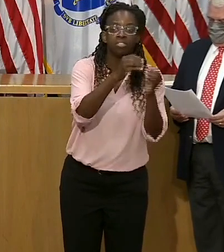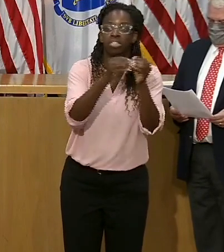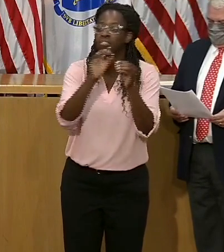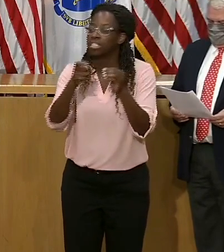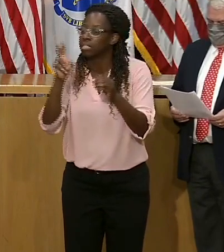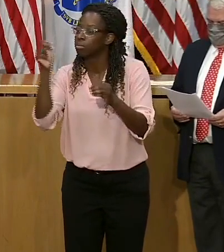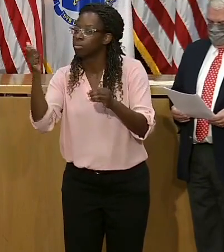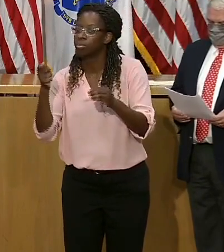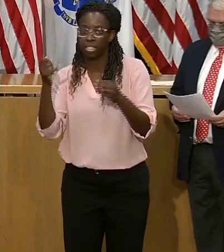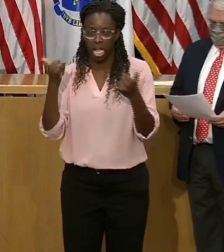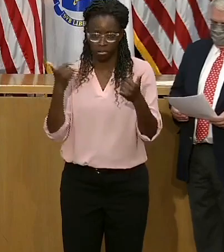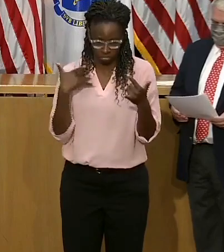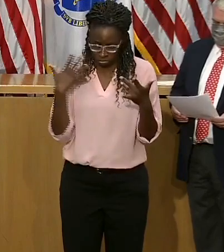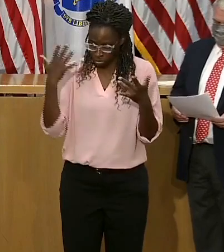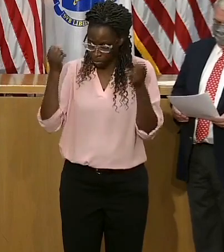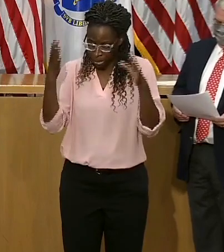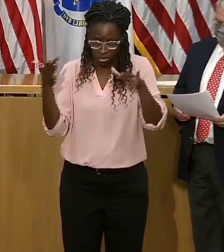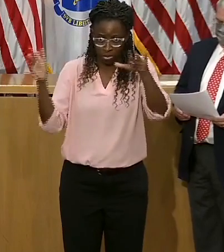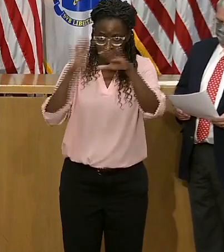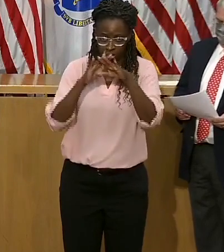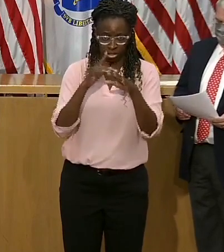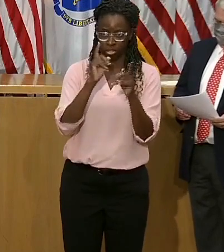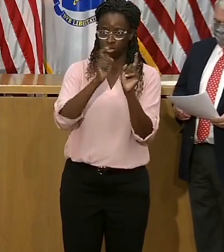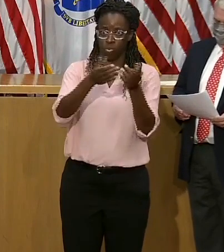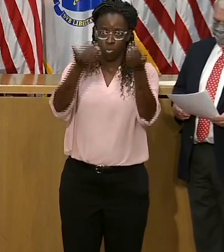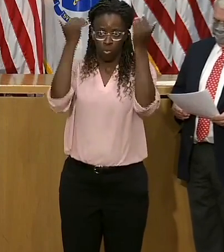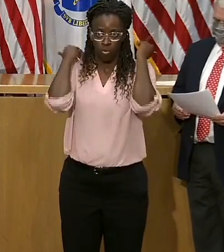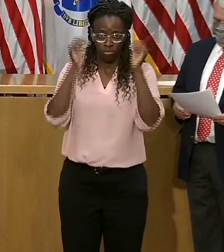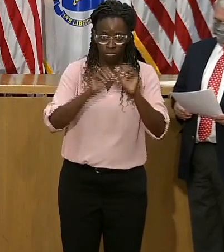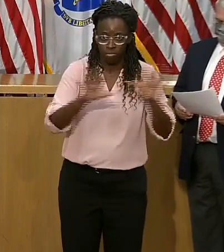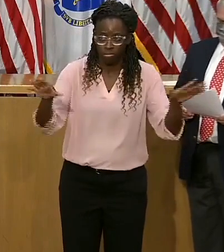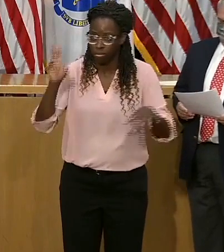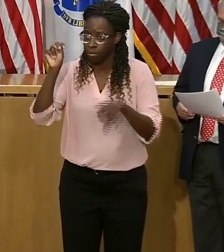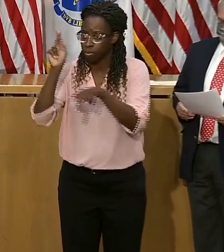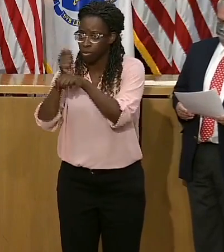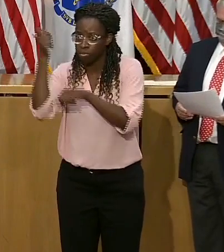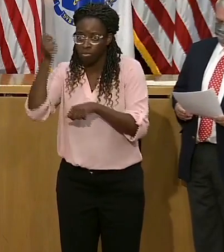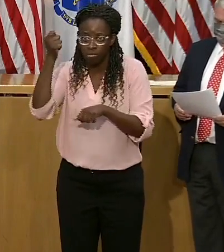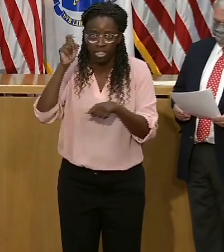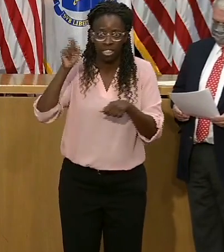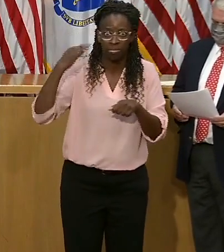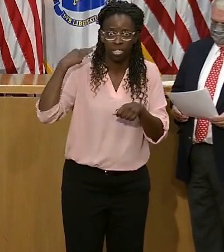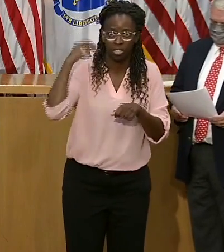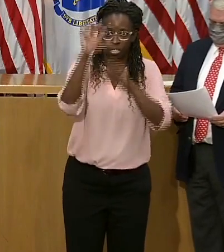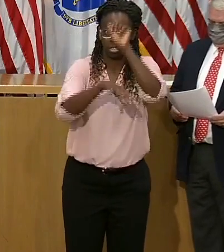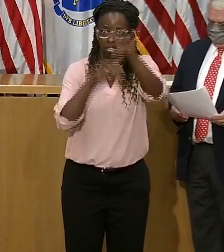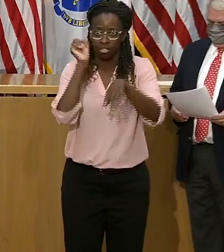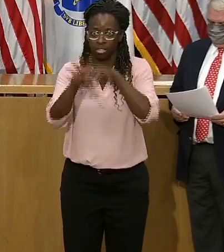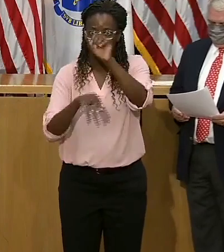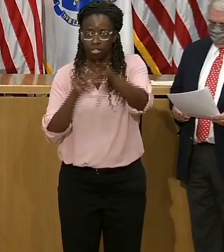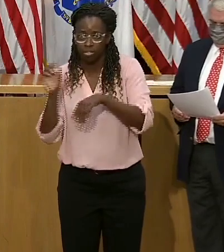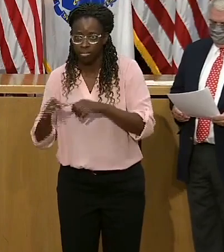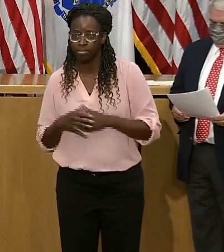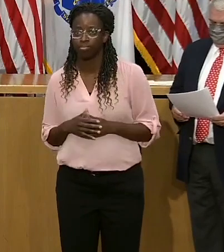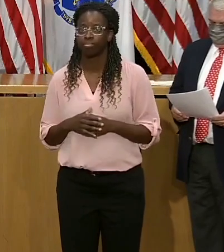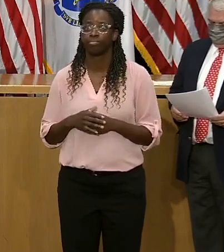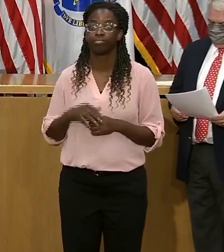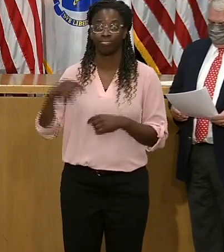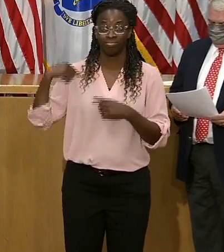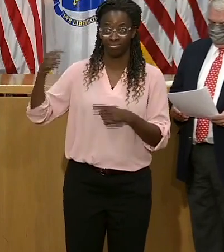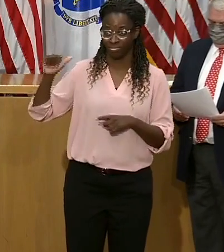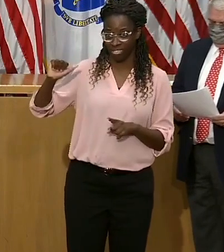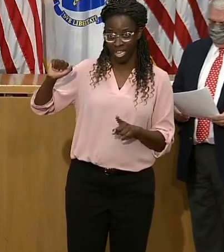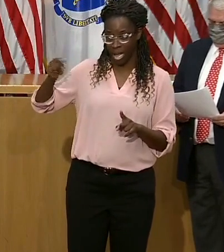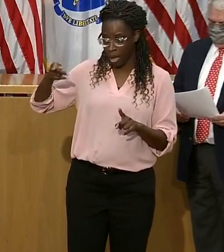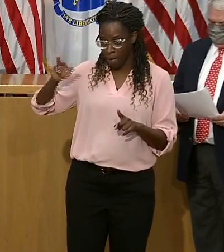up our reemployment services to meet the needs of our economic recovery. From April through August, around 270,000 private